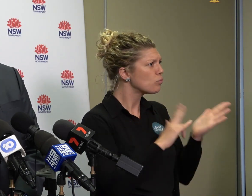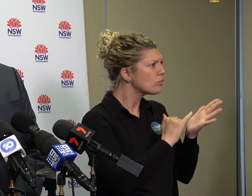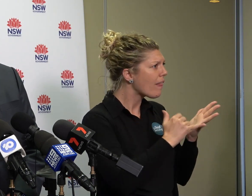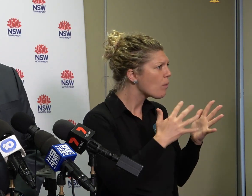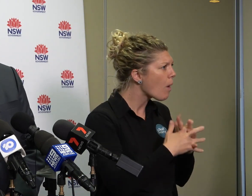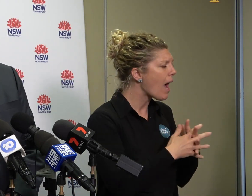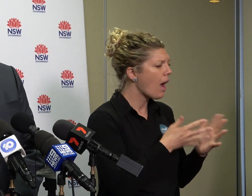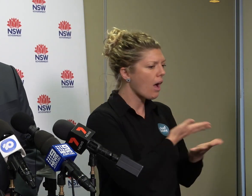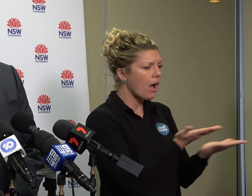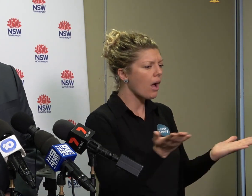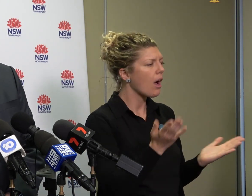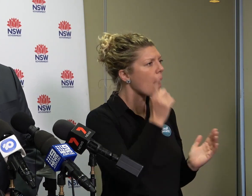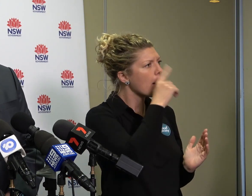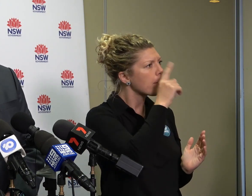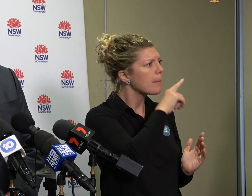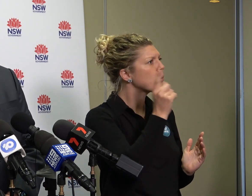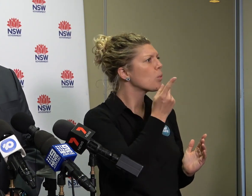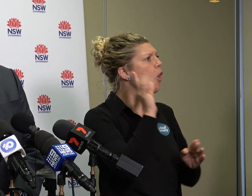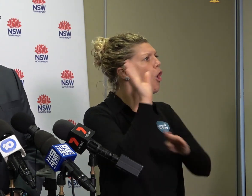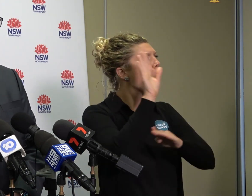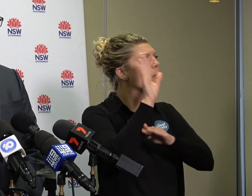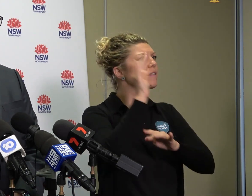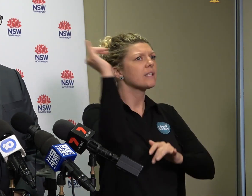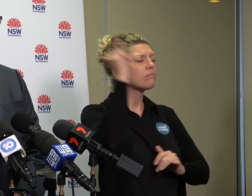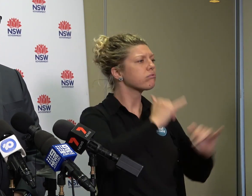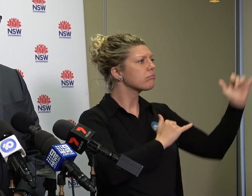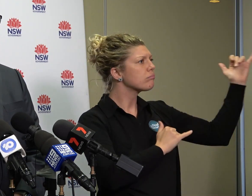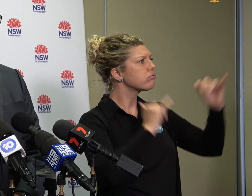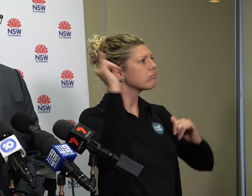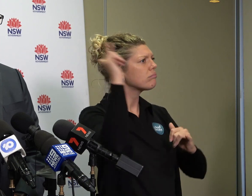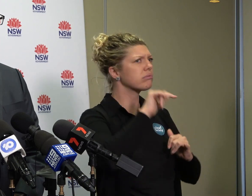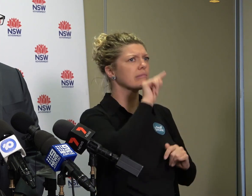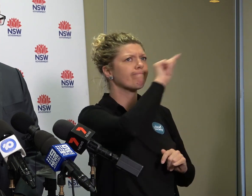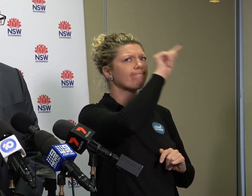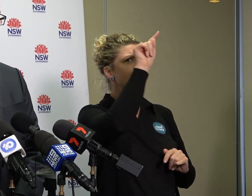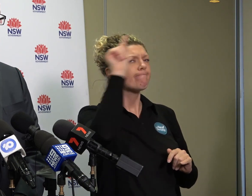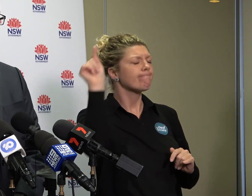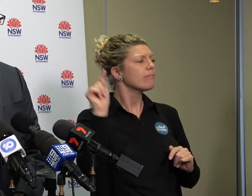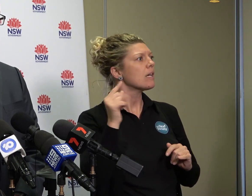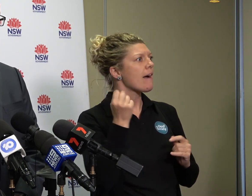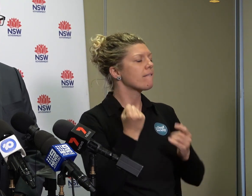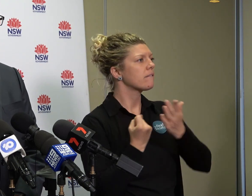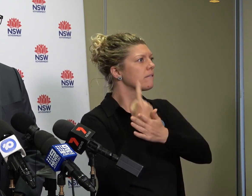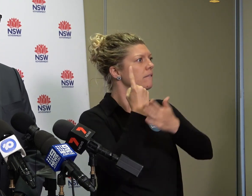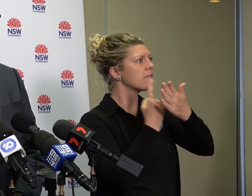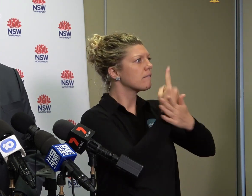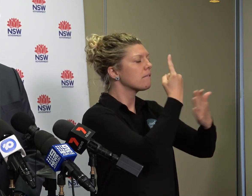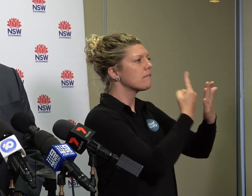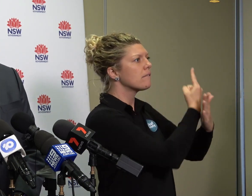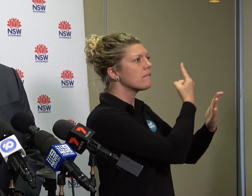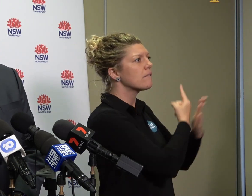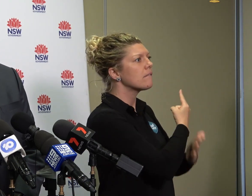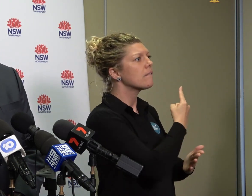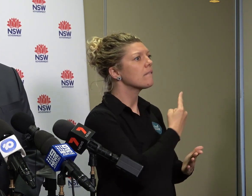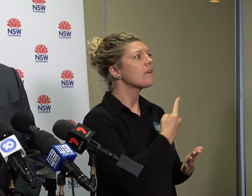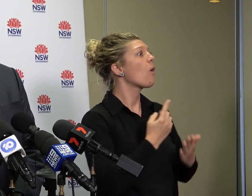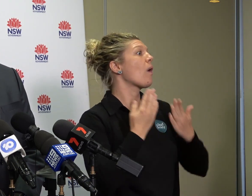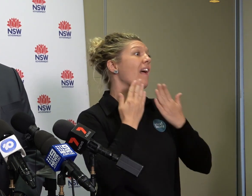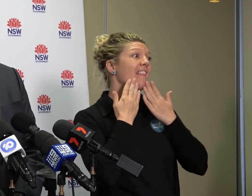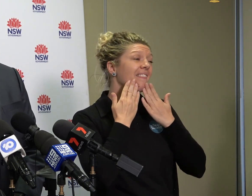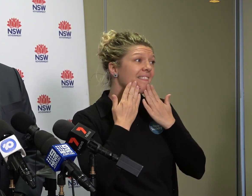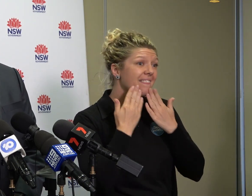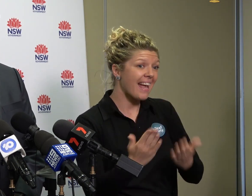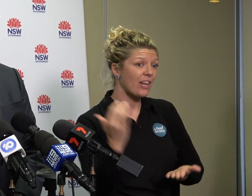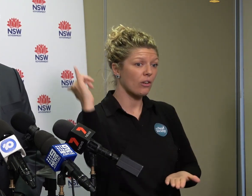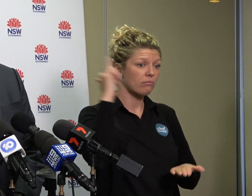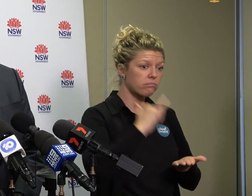back into Australia on some of the many now hotspots around the world. These people should be thanked, and as the